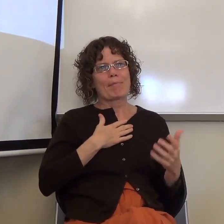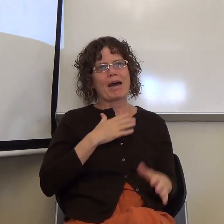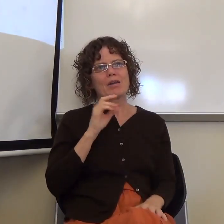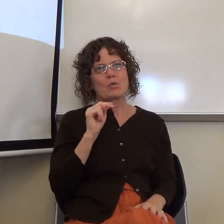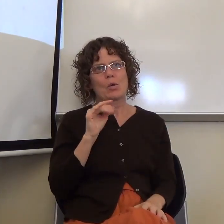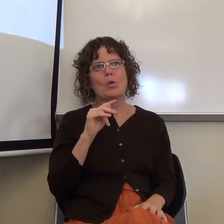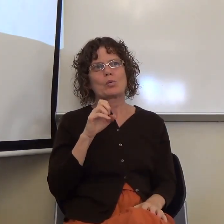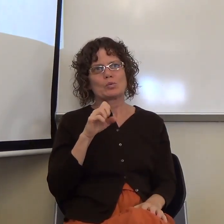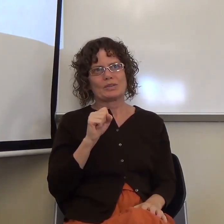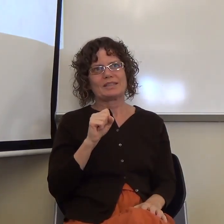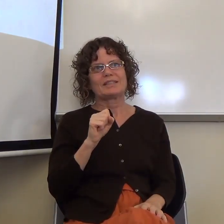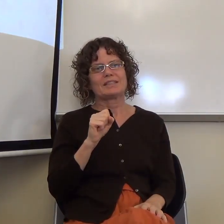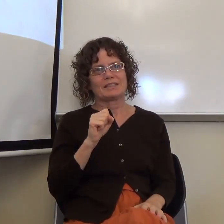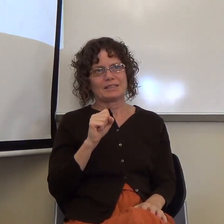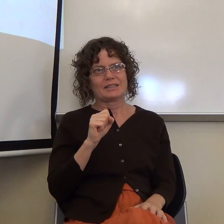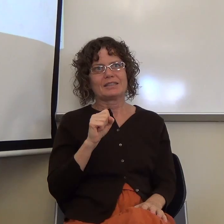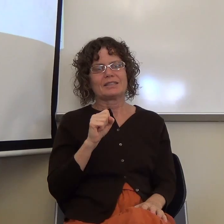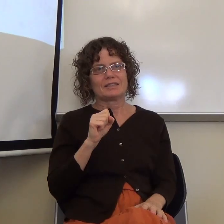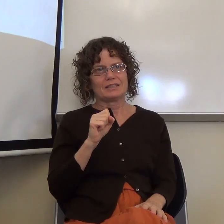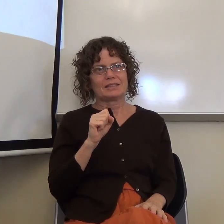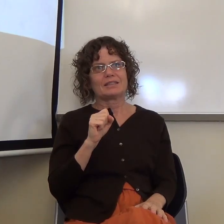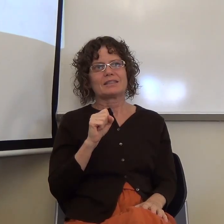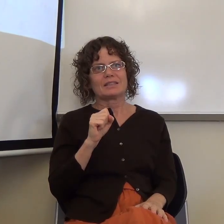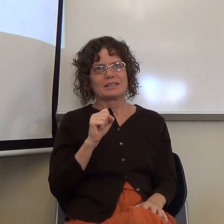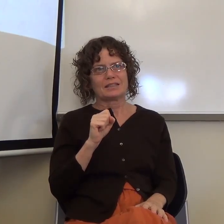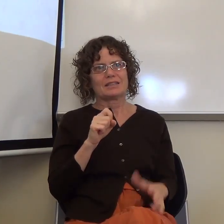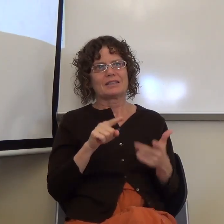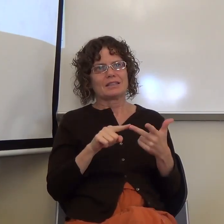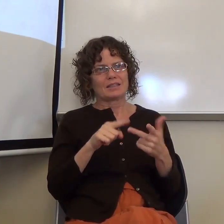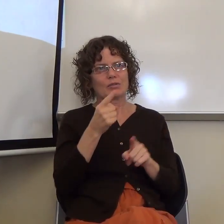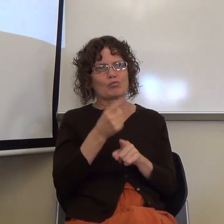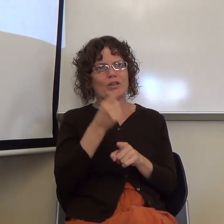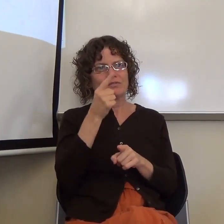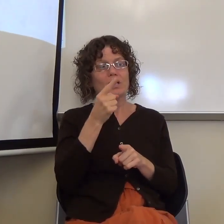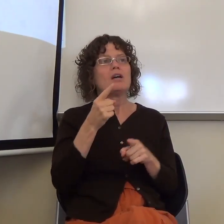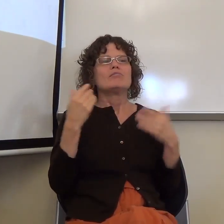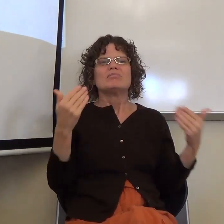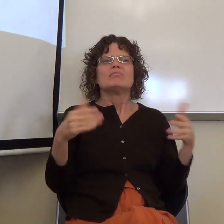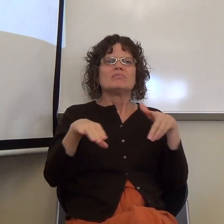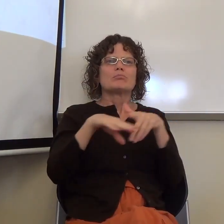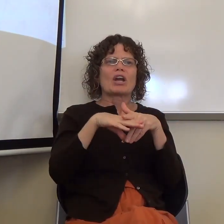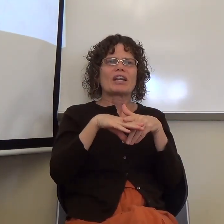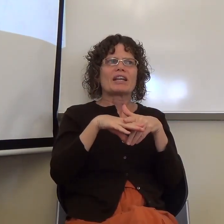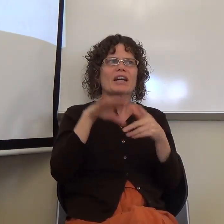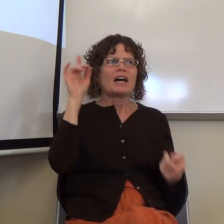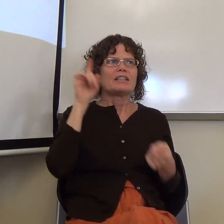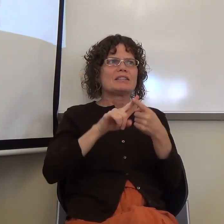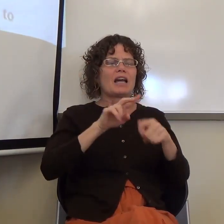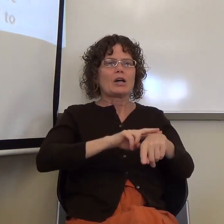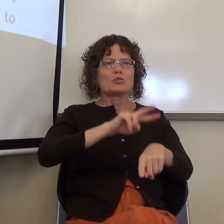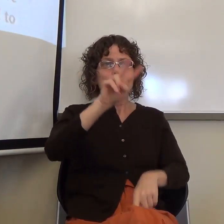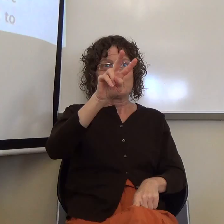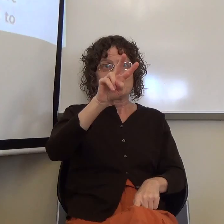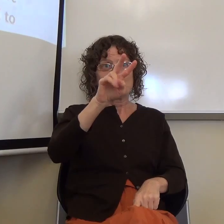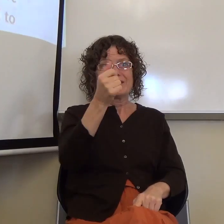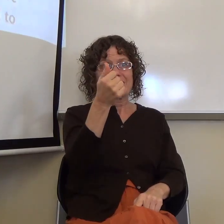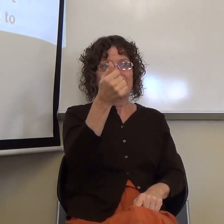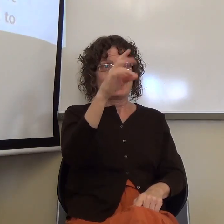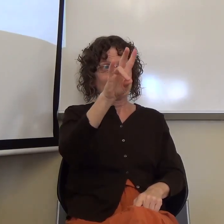be right. Okay? Okay, let's take a break until 2:17, and then